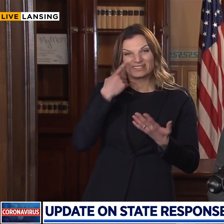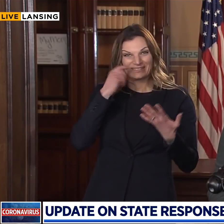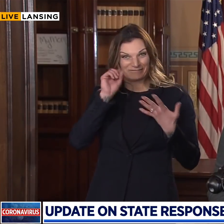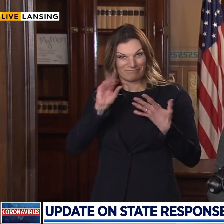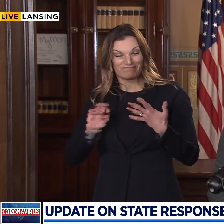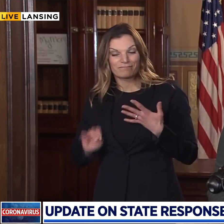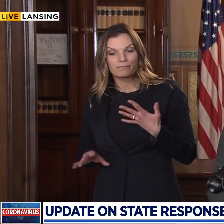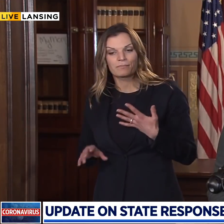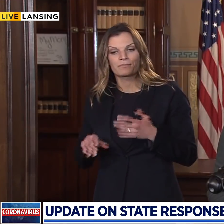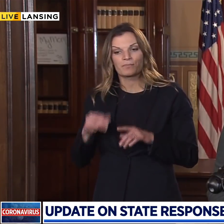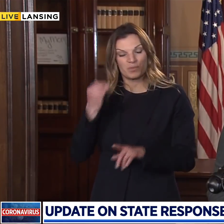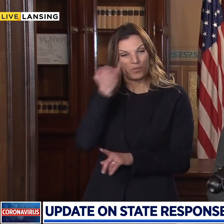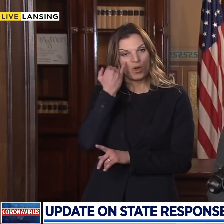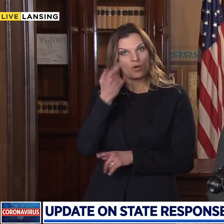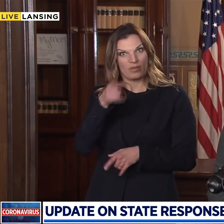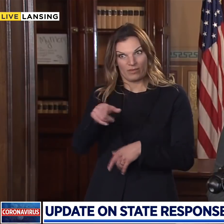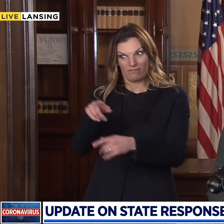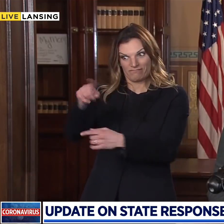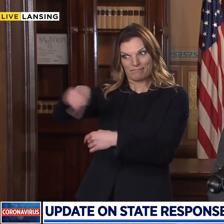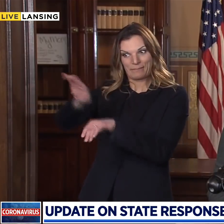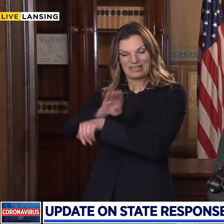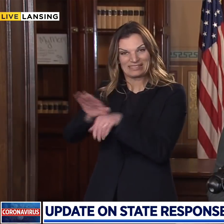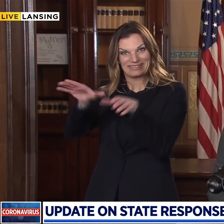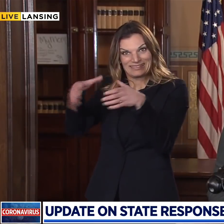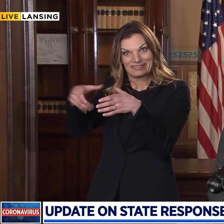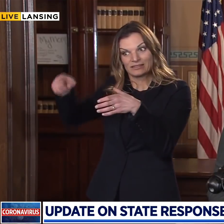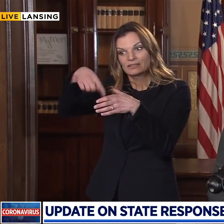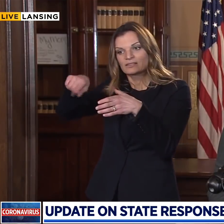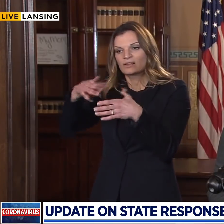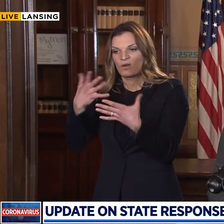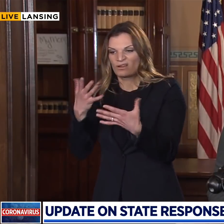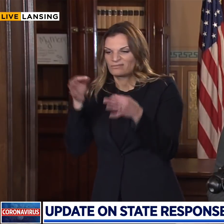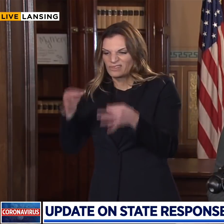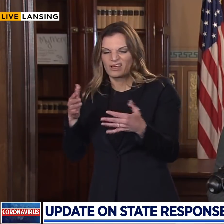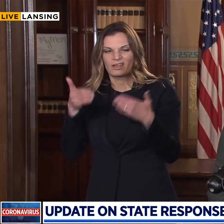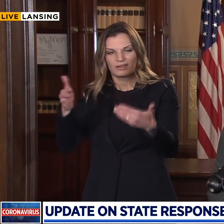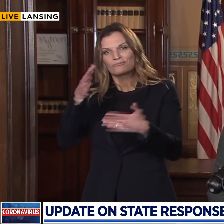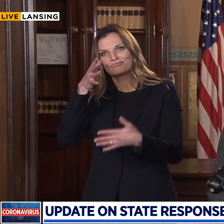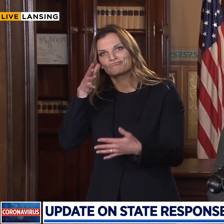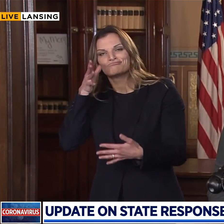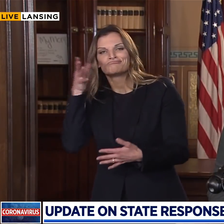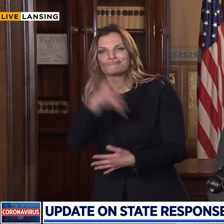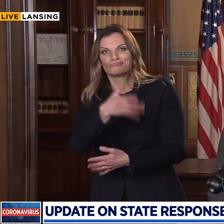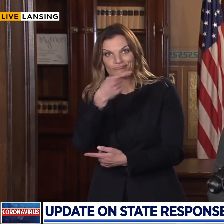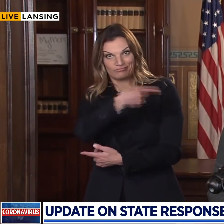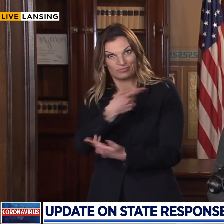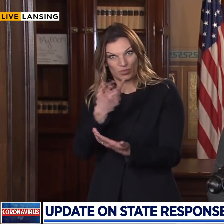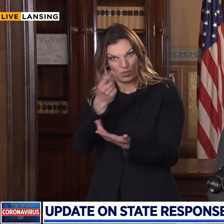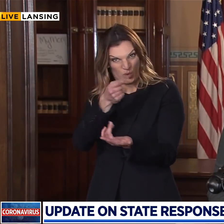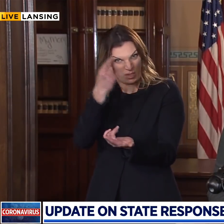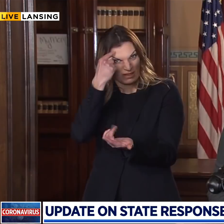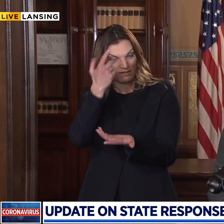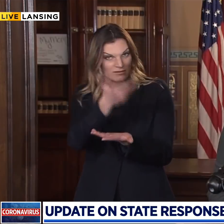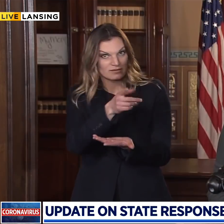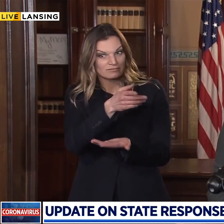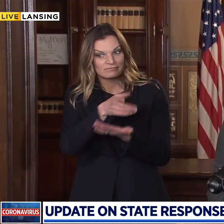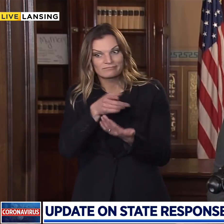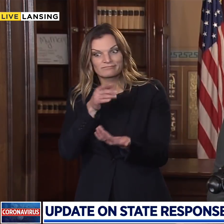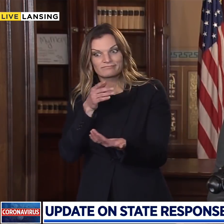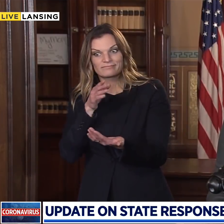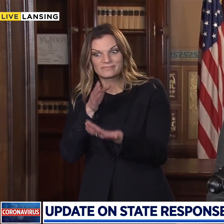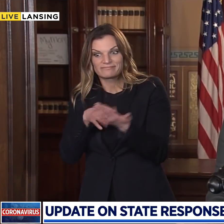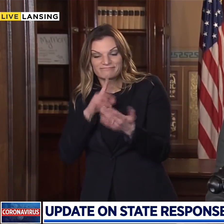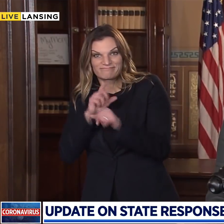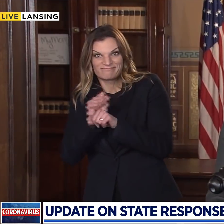and defying you and the state orders, what's your reaction to that? They tell me that restaurants just to the south of us